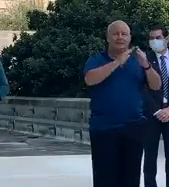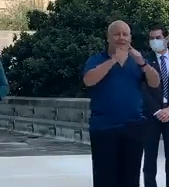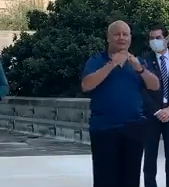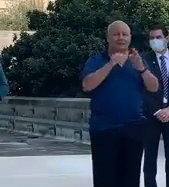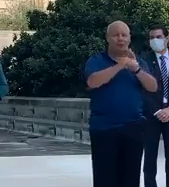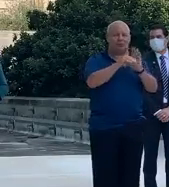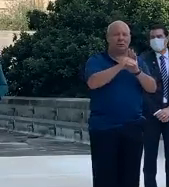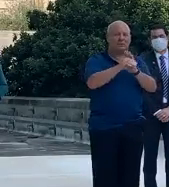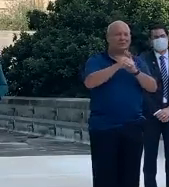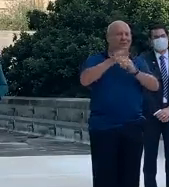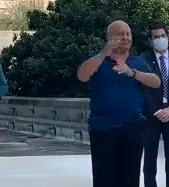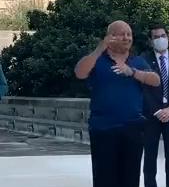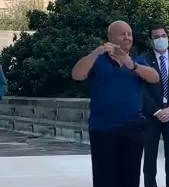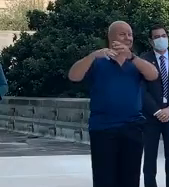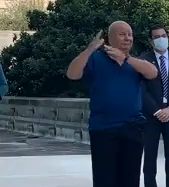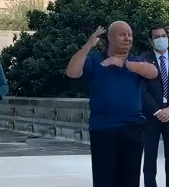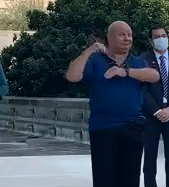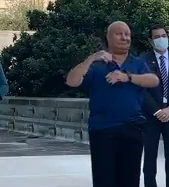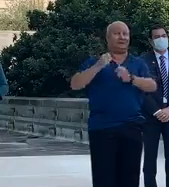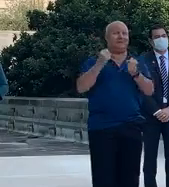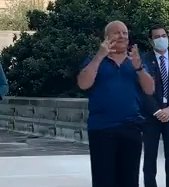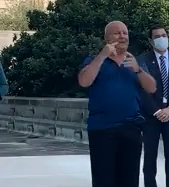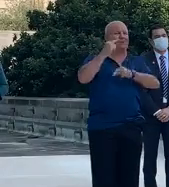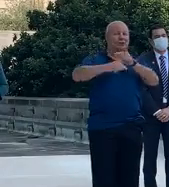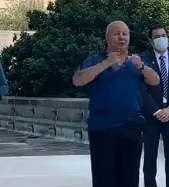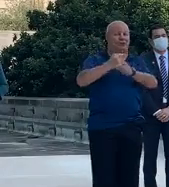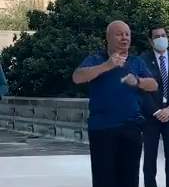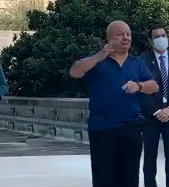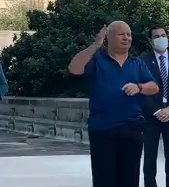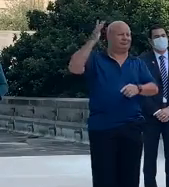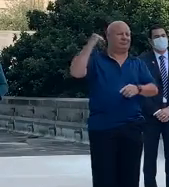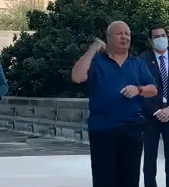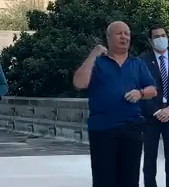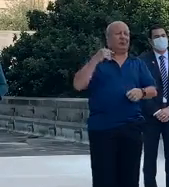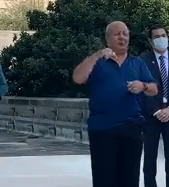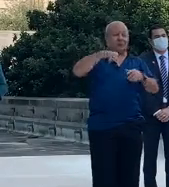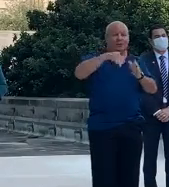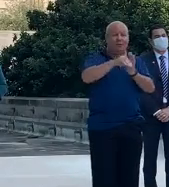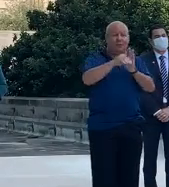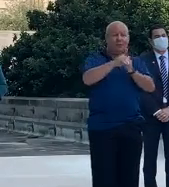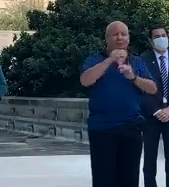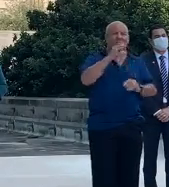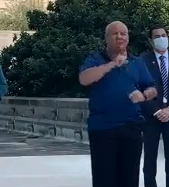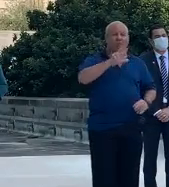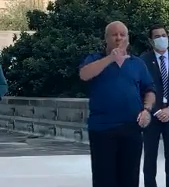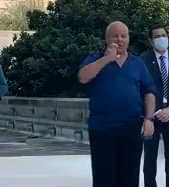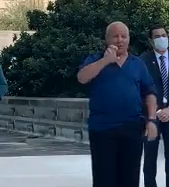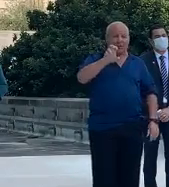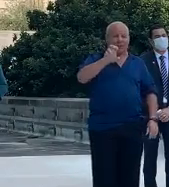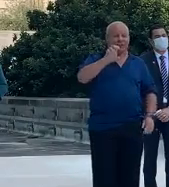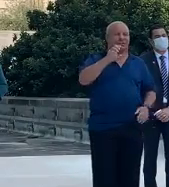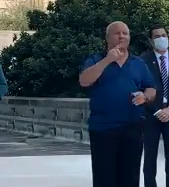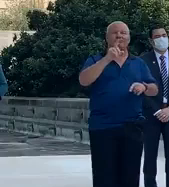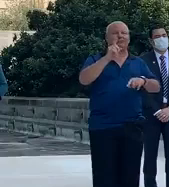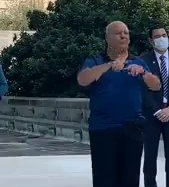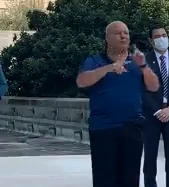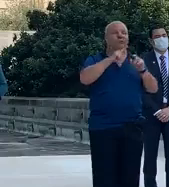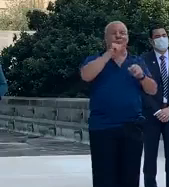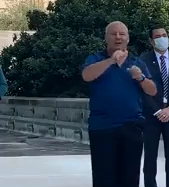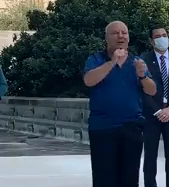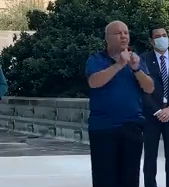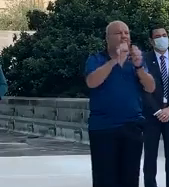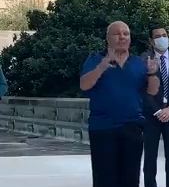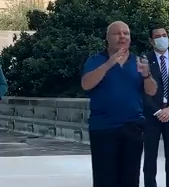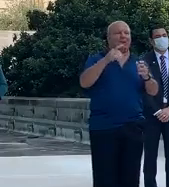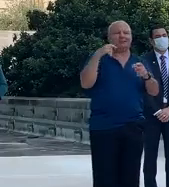back generations. And you know that we are 300 years old. We would not be that without